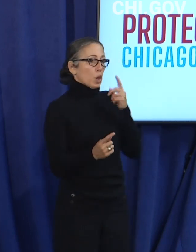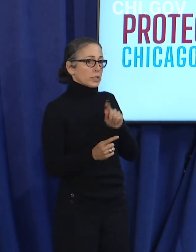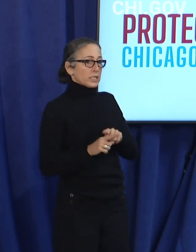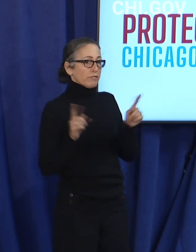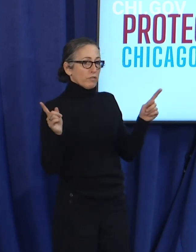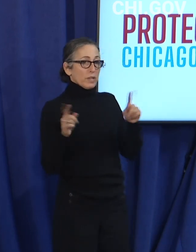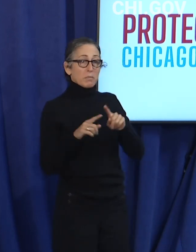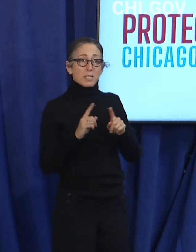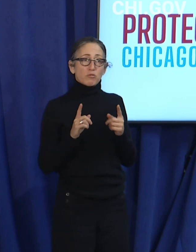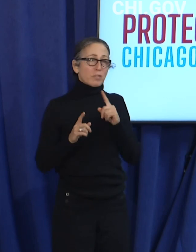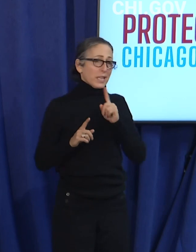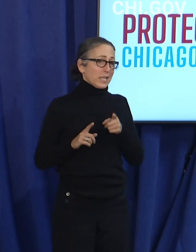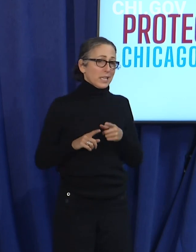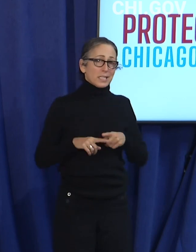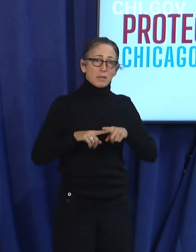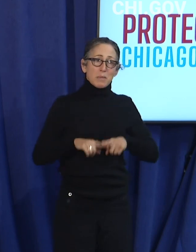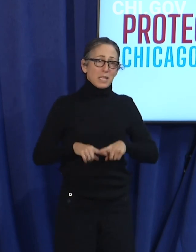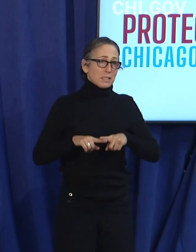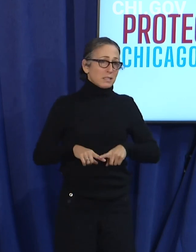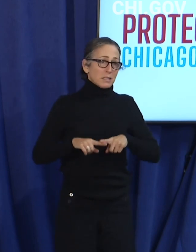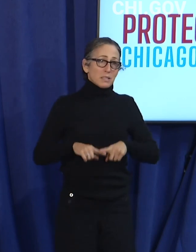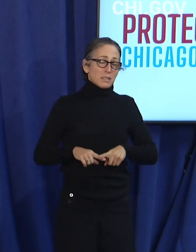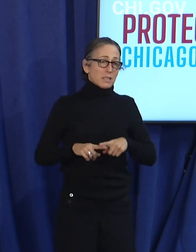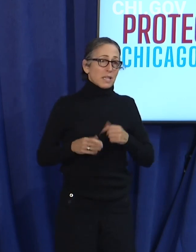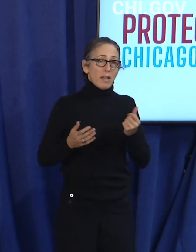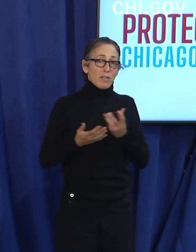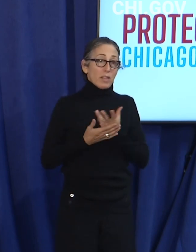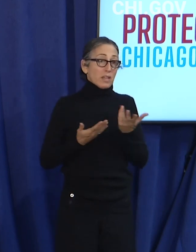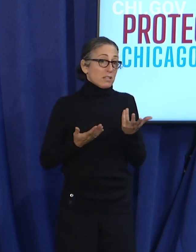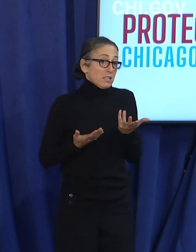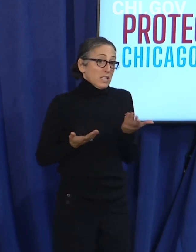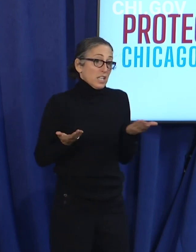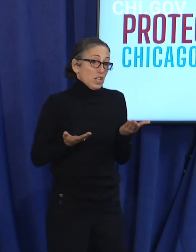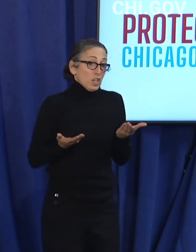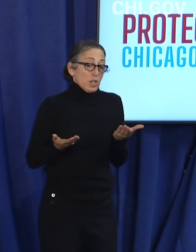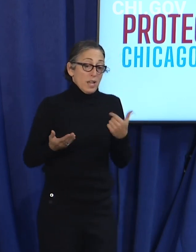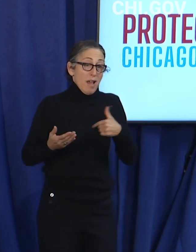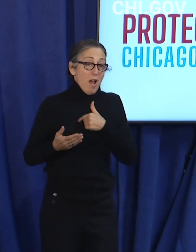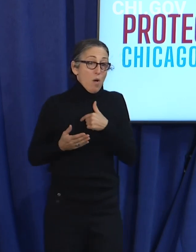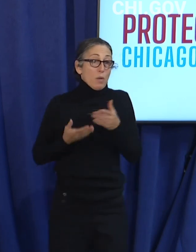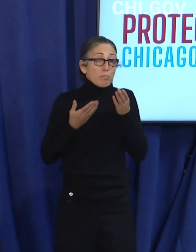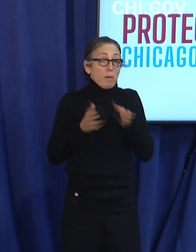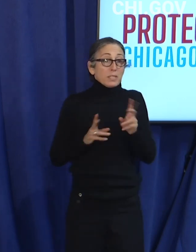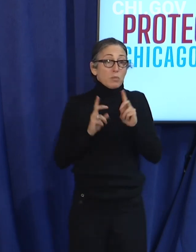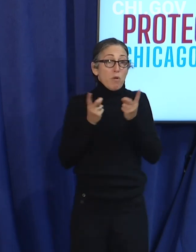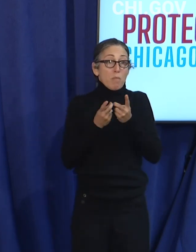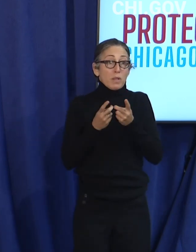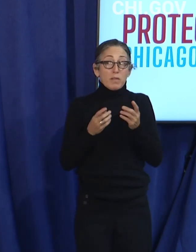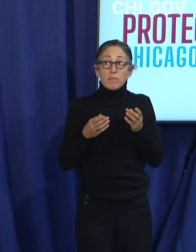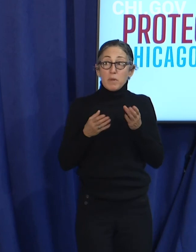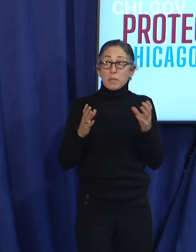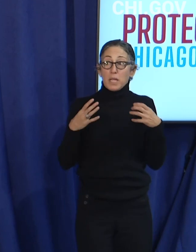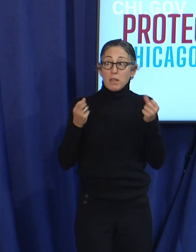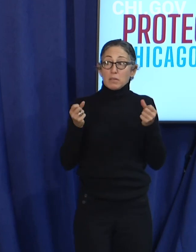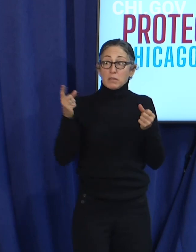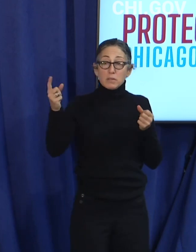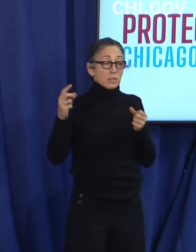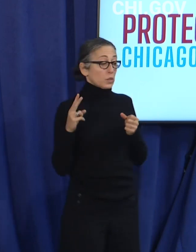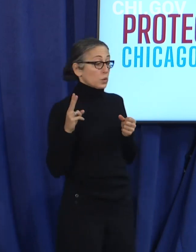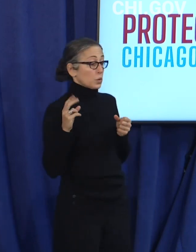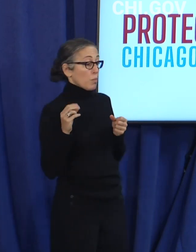things, and very few of those are directly, in the Chicago Department of Public Health's control. So your goal of, pardon me? 2 more. Okay,